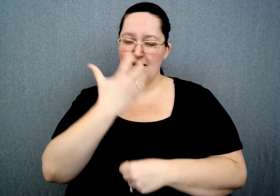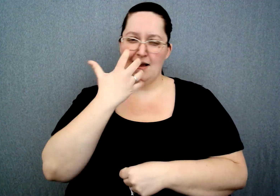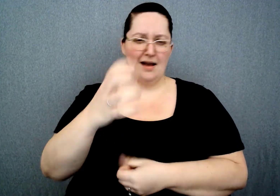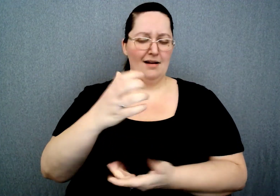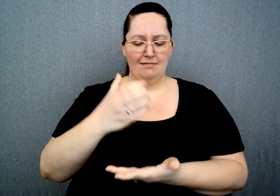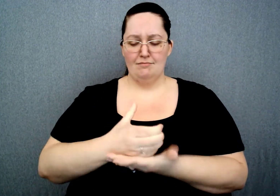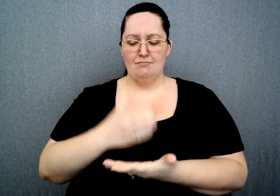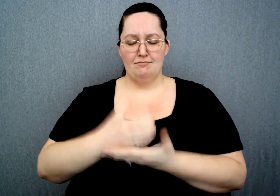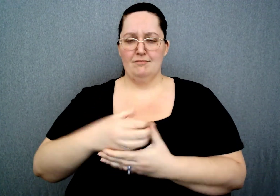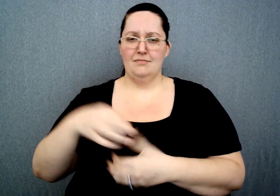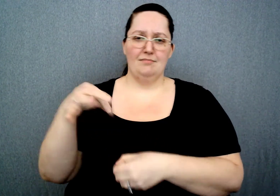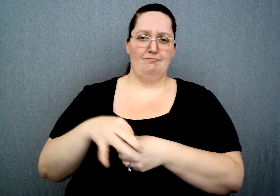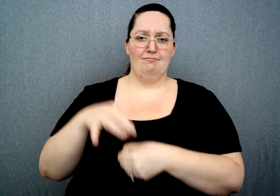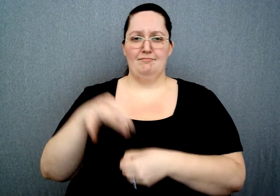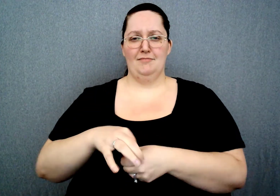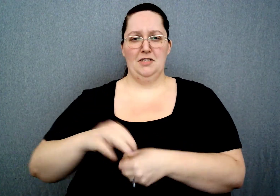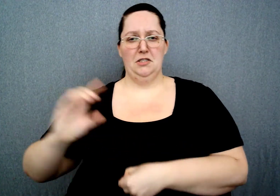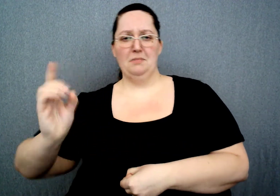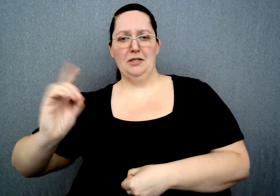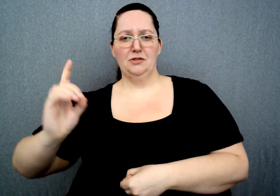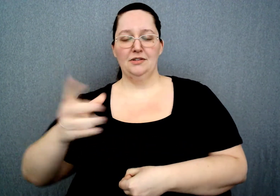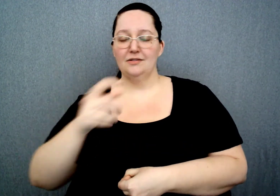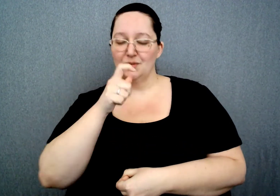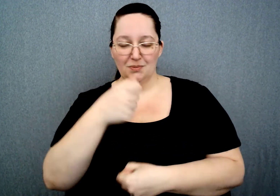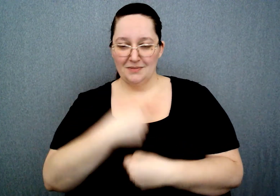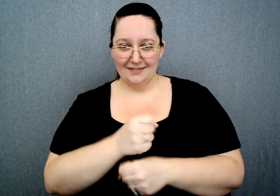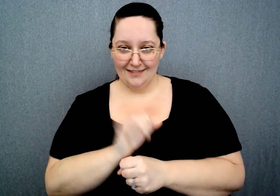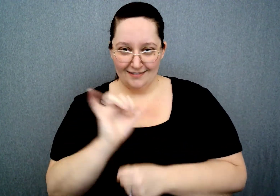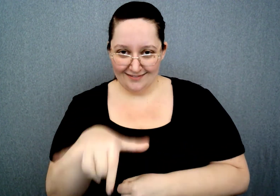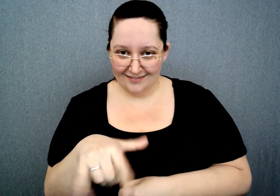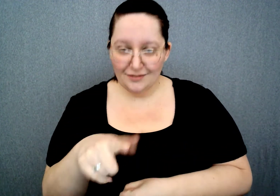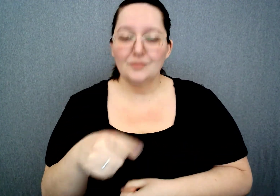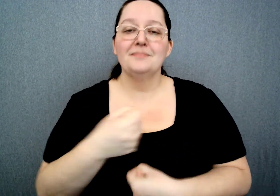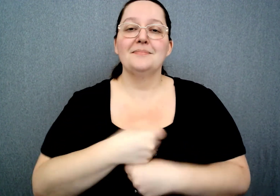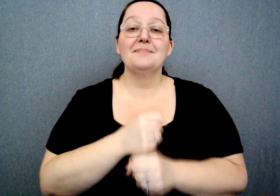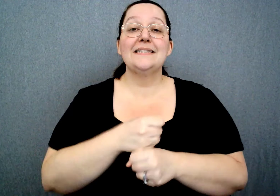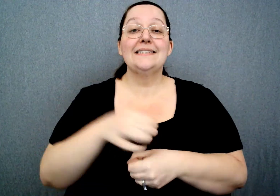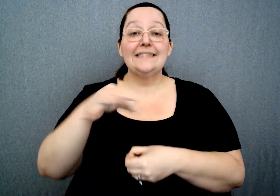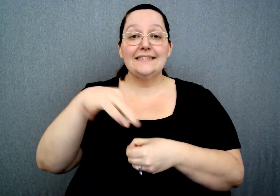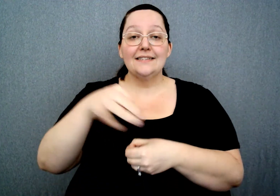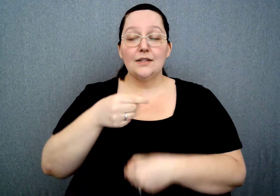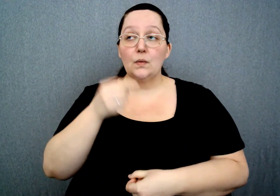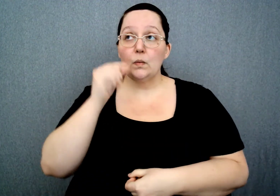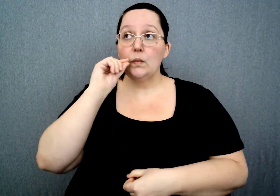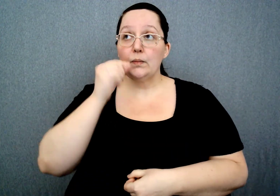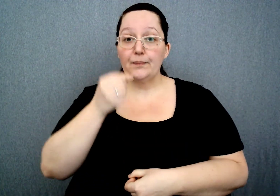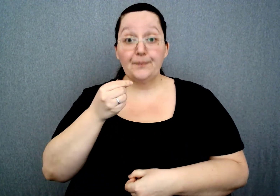You don't make hot mugs of voting. Democracy, you don't need that, right? You are making tea.